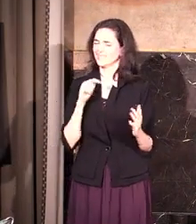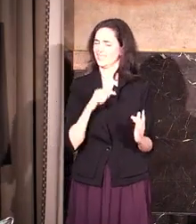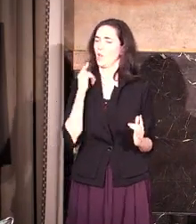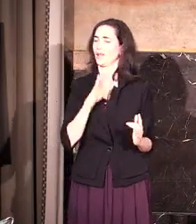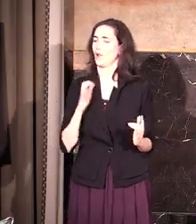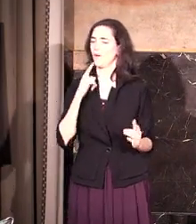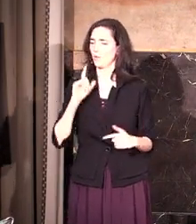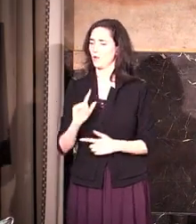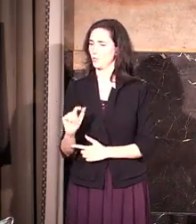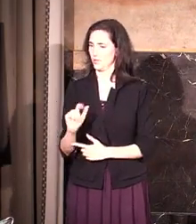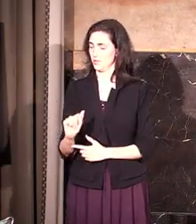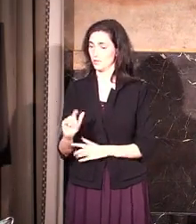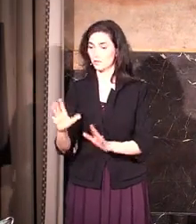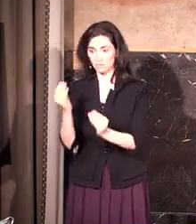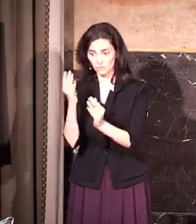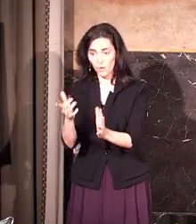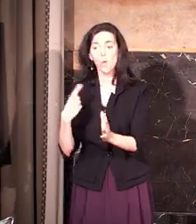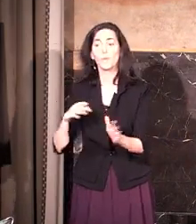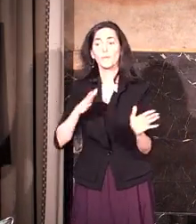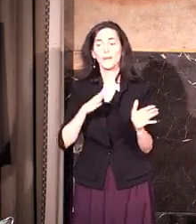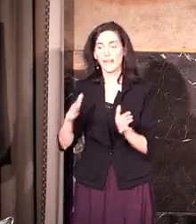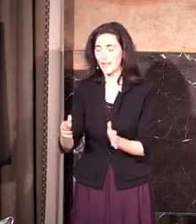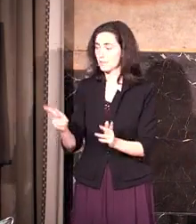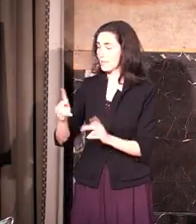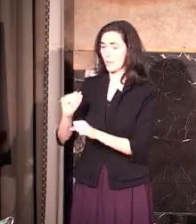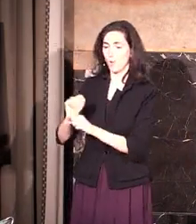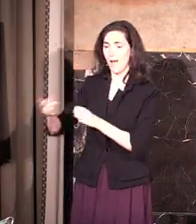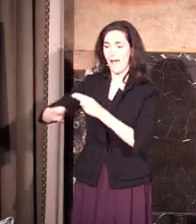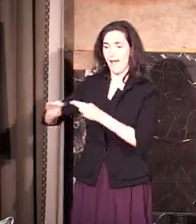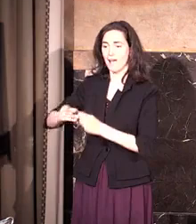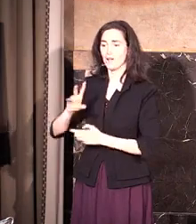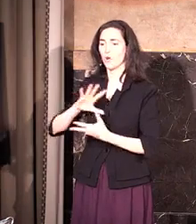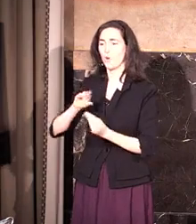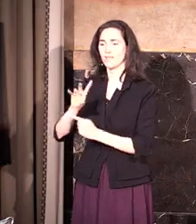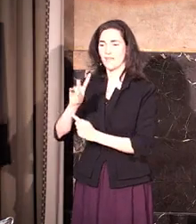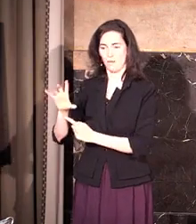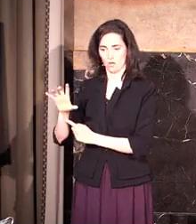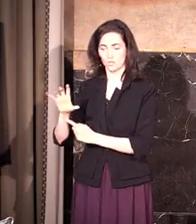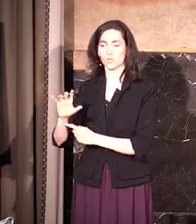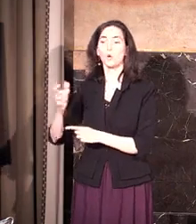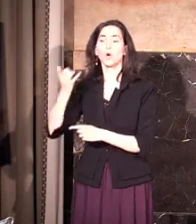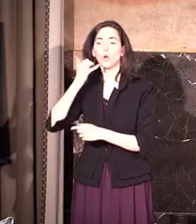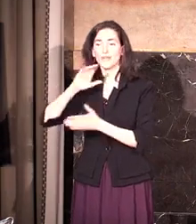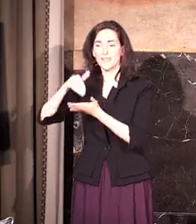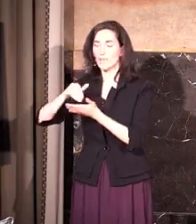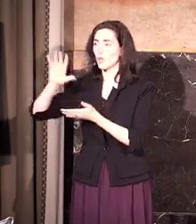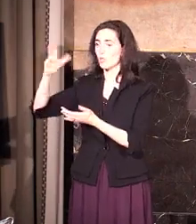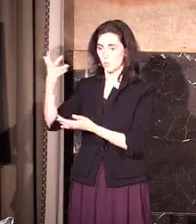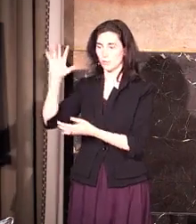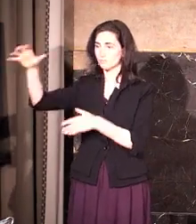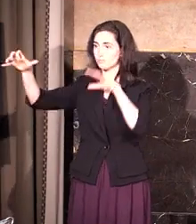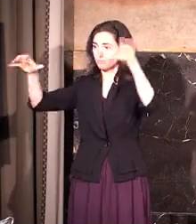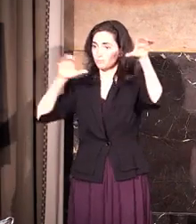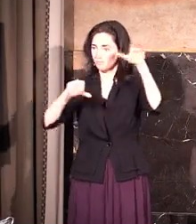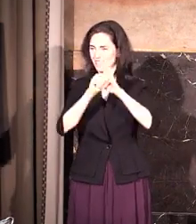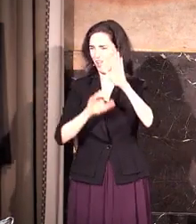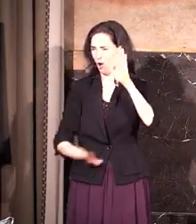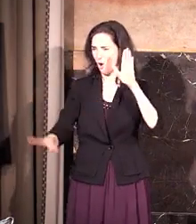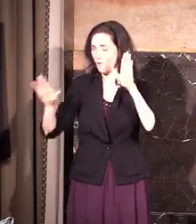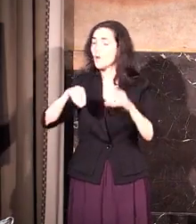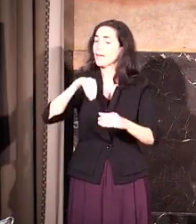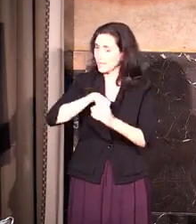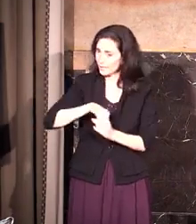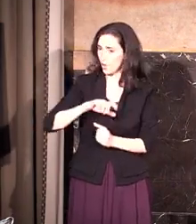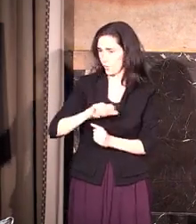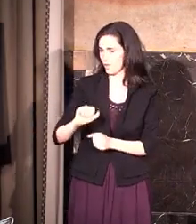bring online 700 workers working out of 3 call centers across the state of Louisiana, but inside the state of